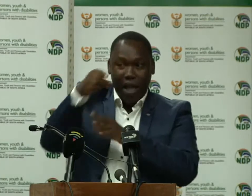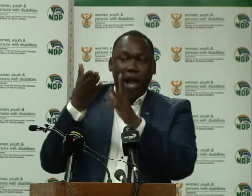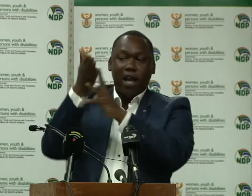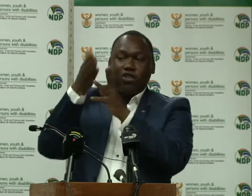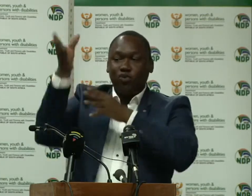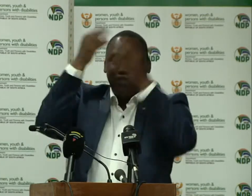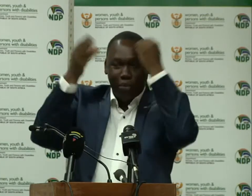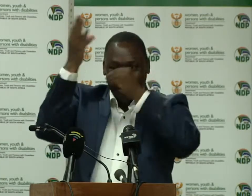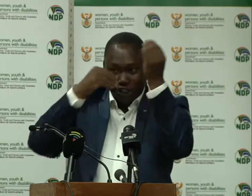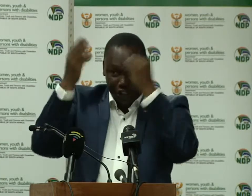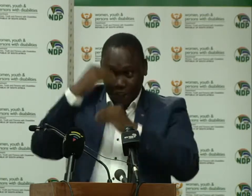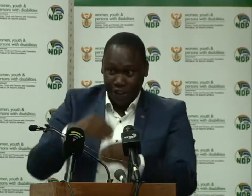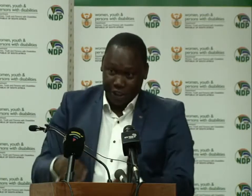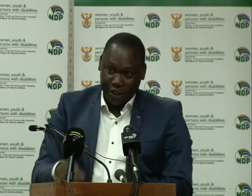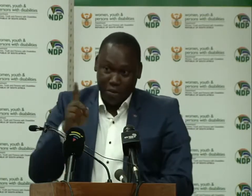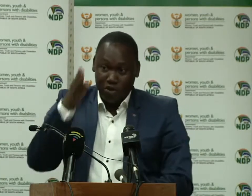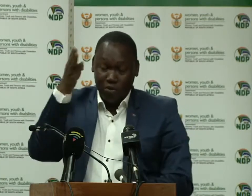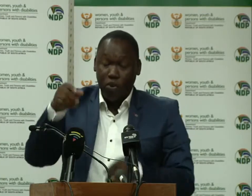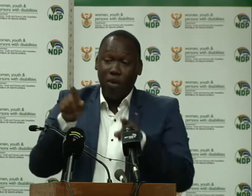why? Because the deaf community